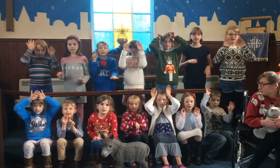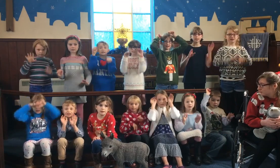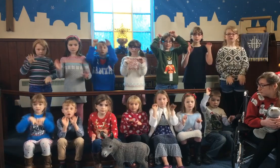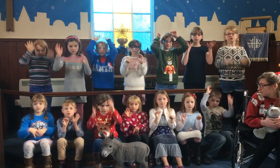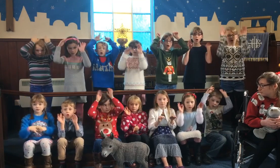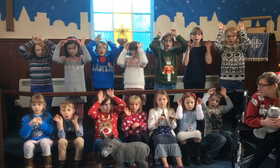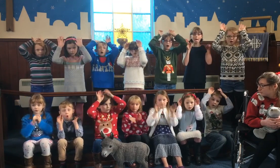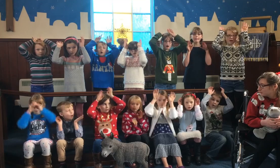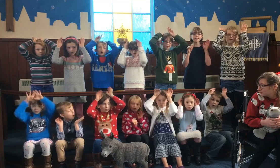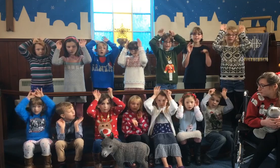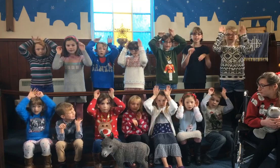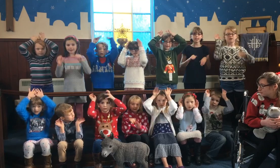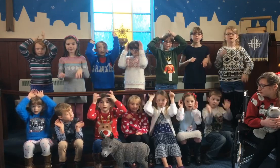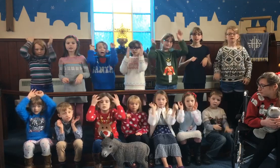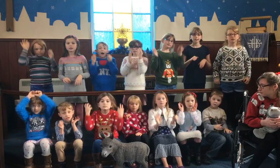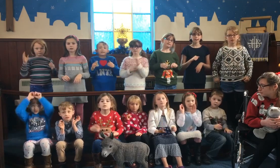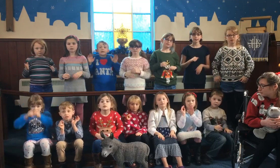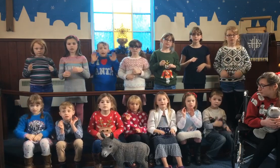as the